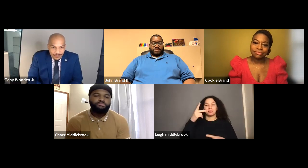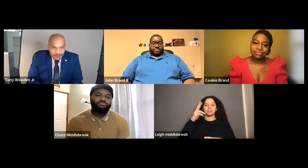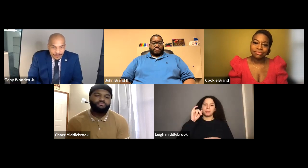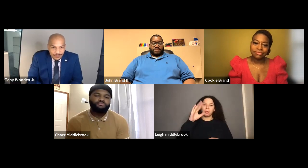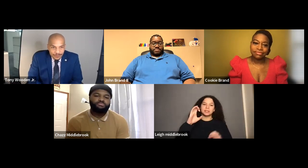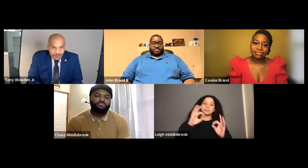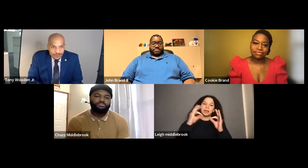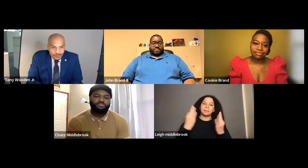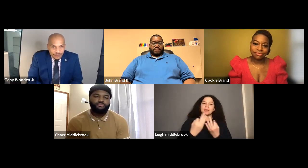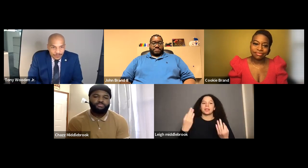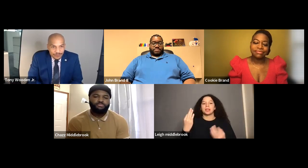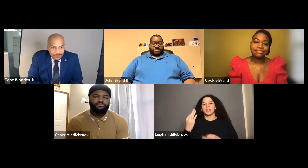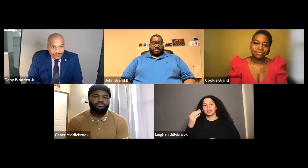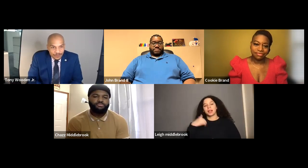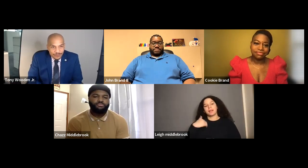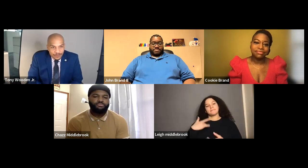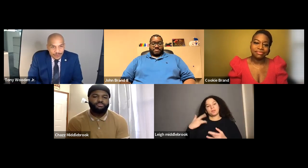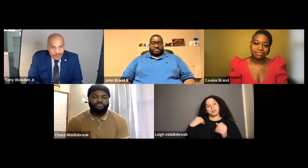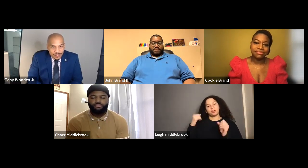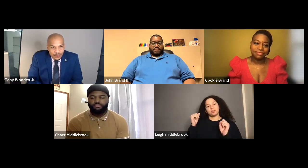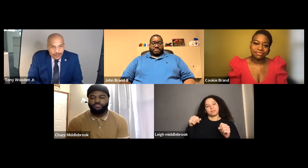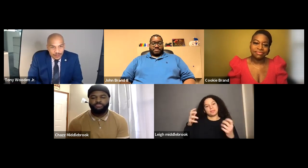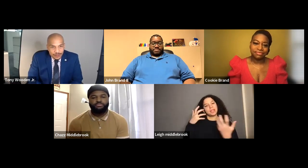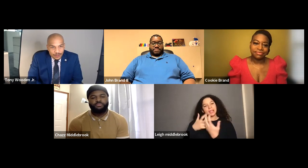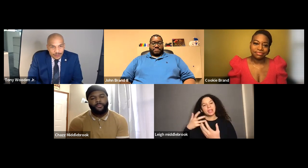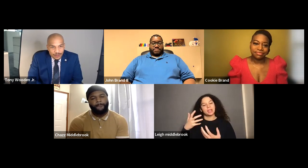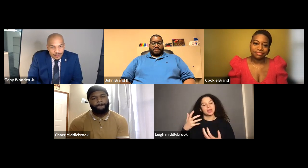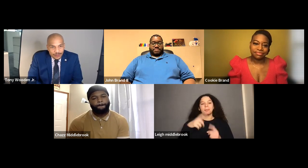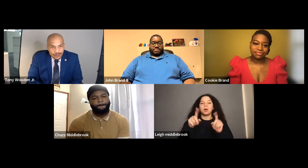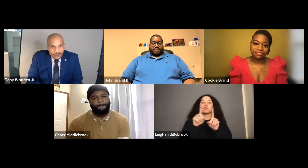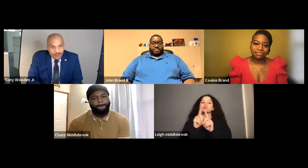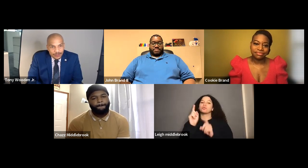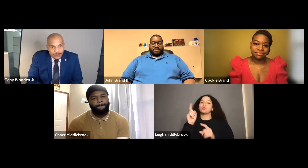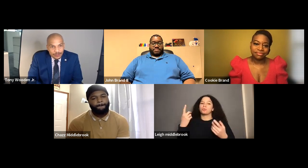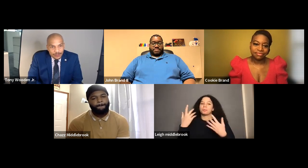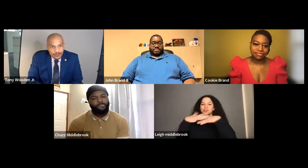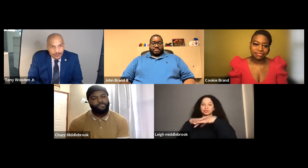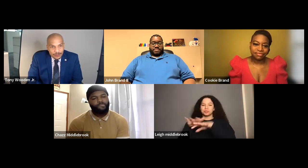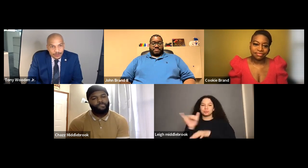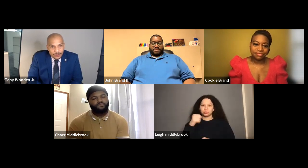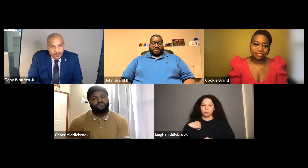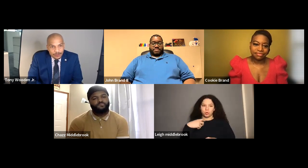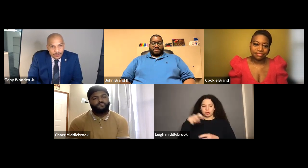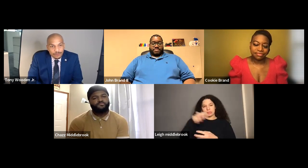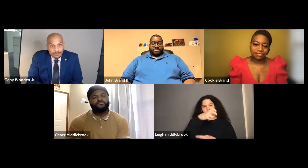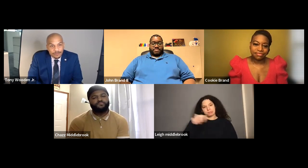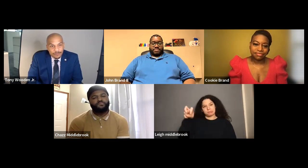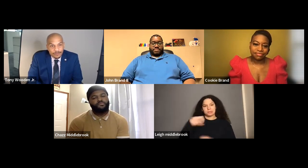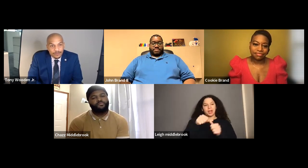Chaz's family and the Price family, and I felt like I could fit in just fine. And I was mainstreamed